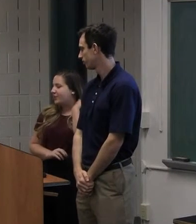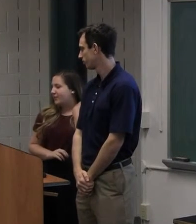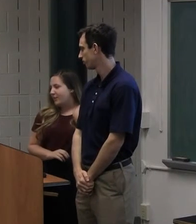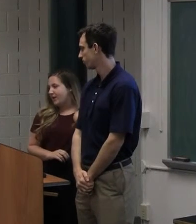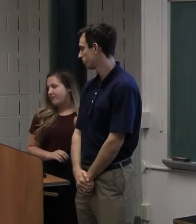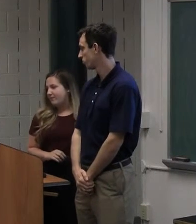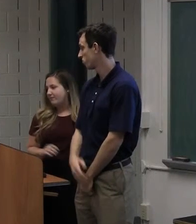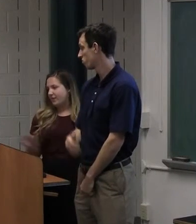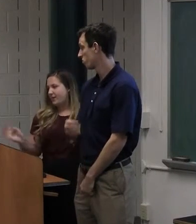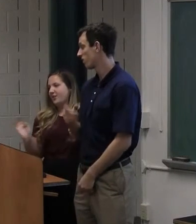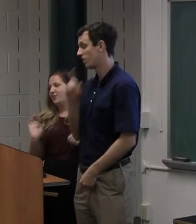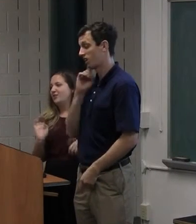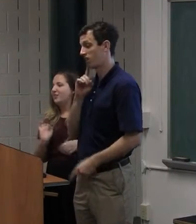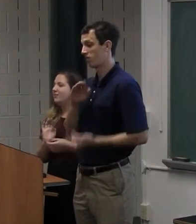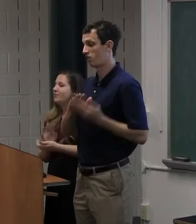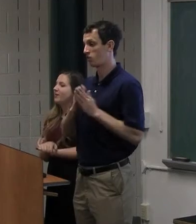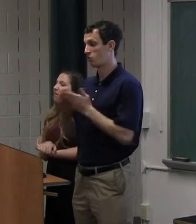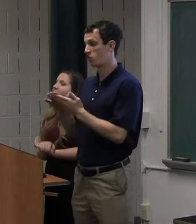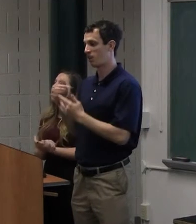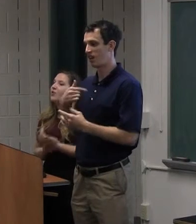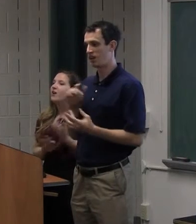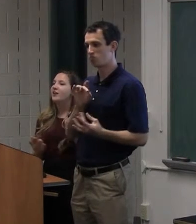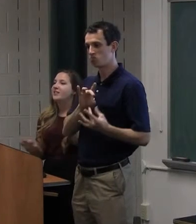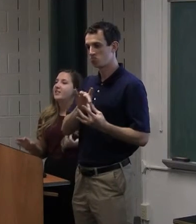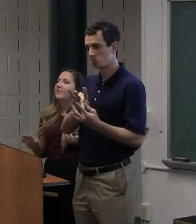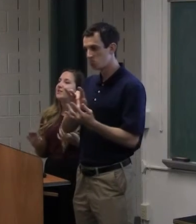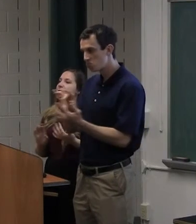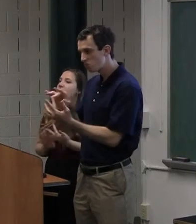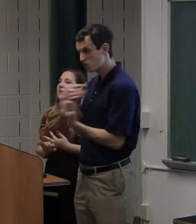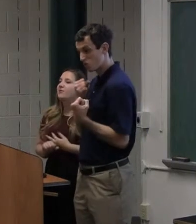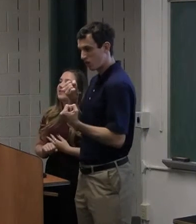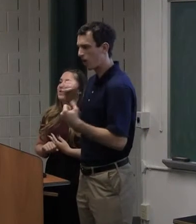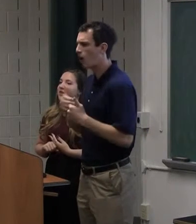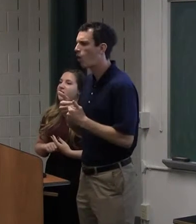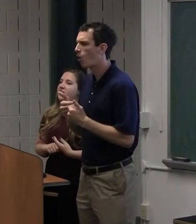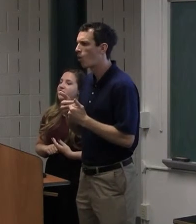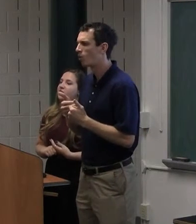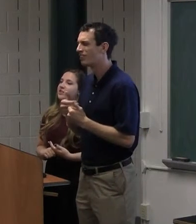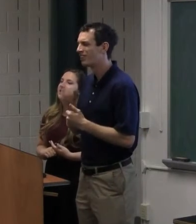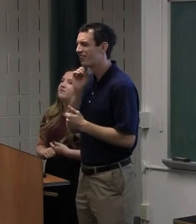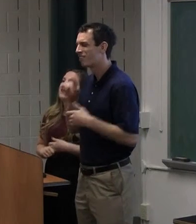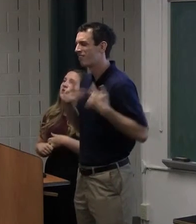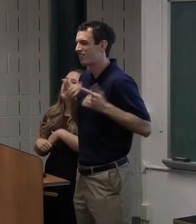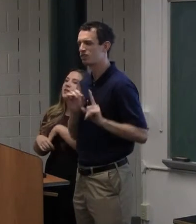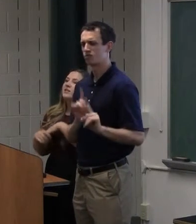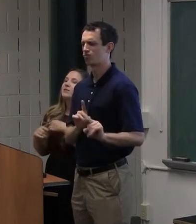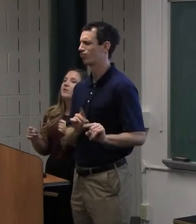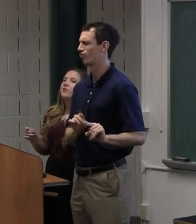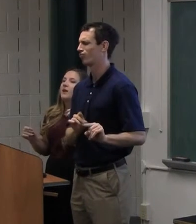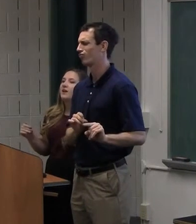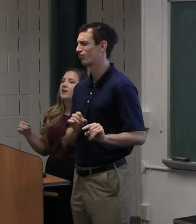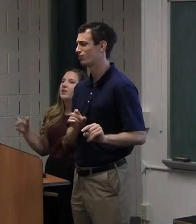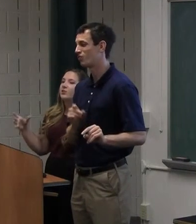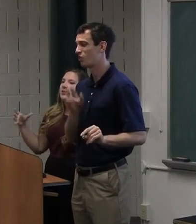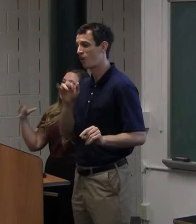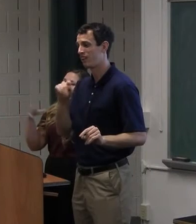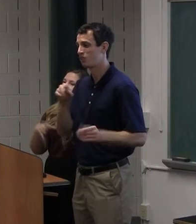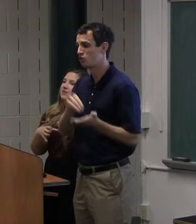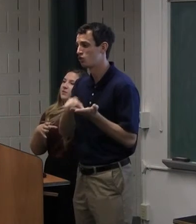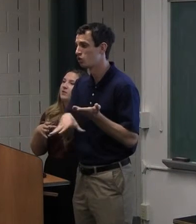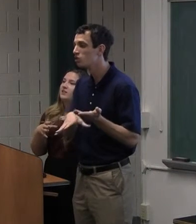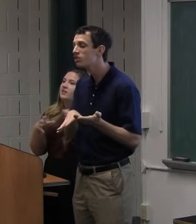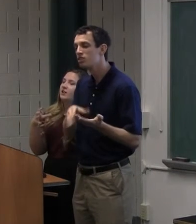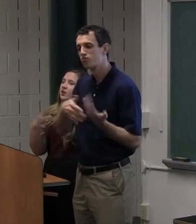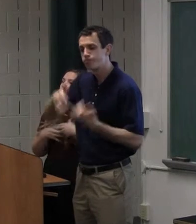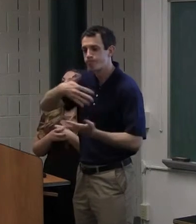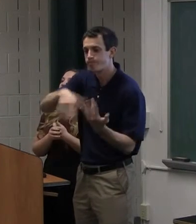How did I strengthen my connection to the deaf community? Go to RIT events, become friends with RIT students. Even though some of you may not do the same